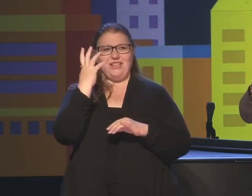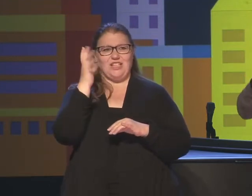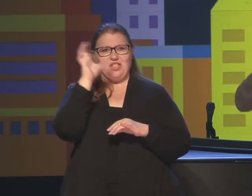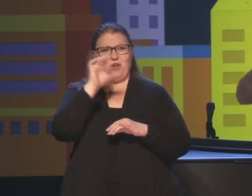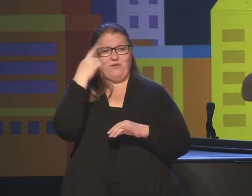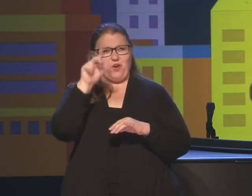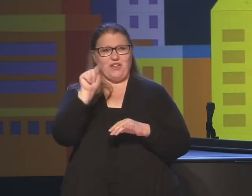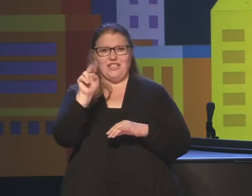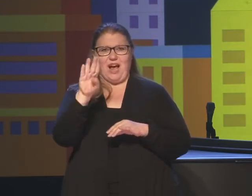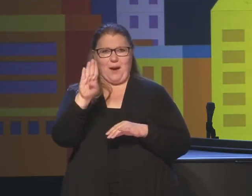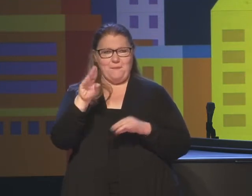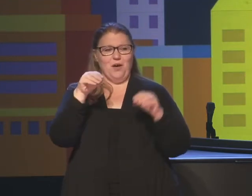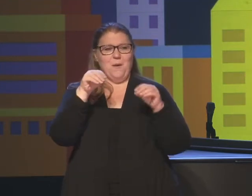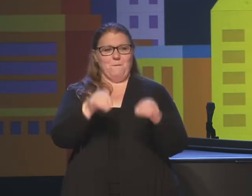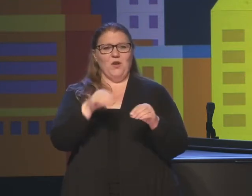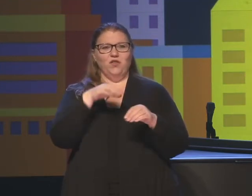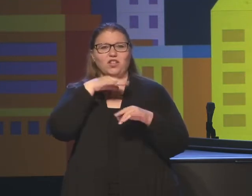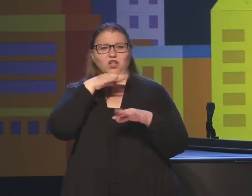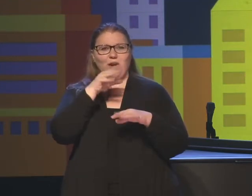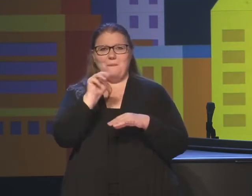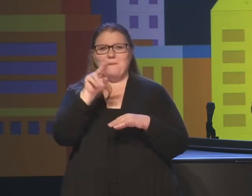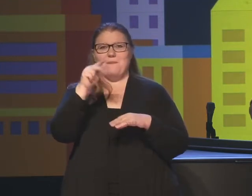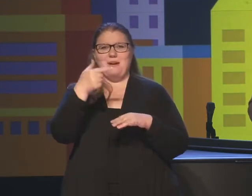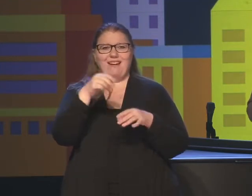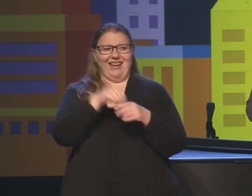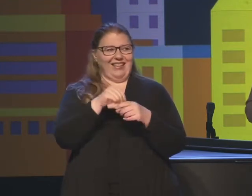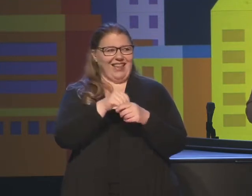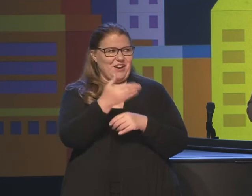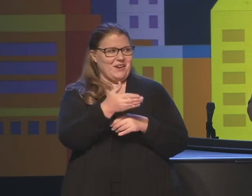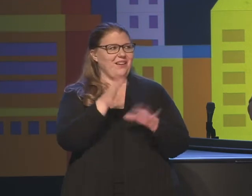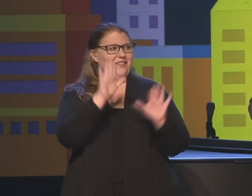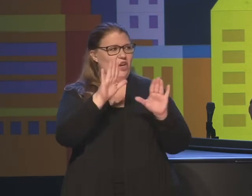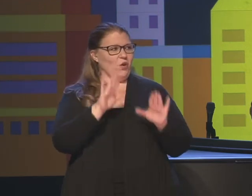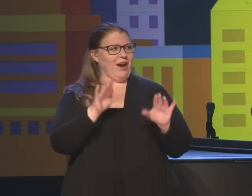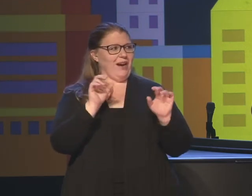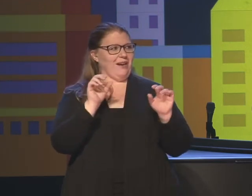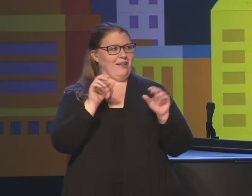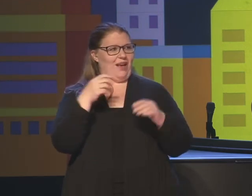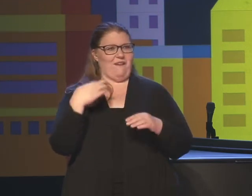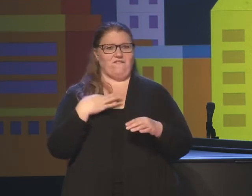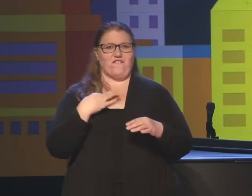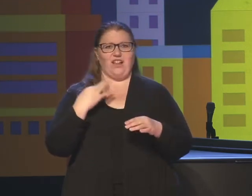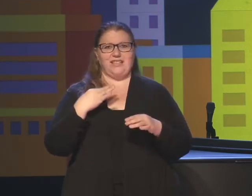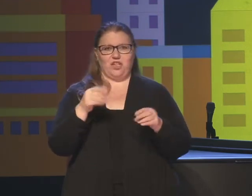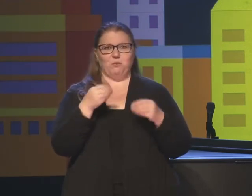Look for the tub, put your used coffee mug in there. And we got a great group of volunteers that provide coffee every morning, and